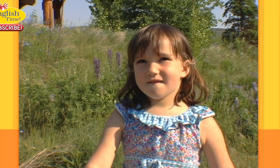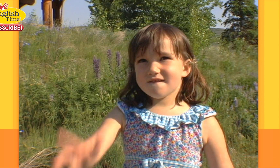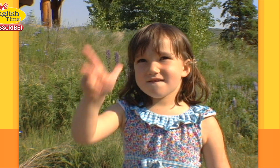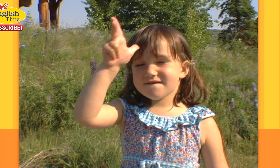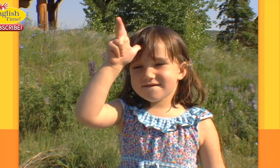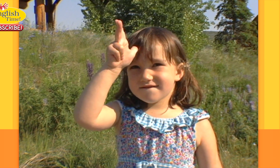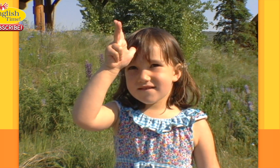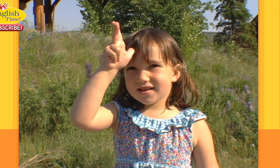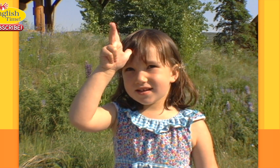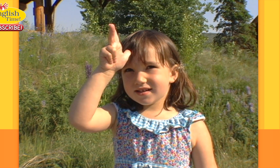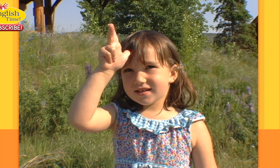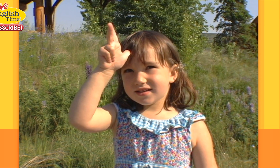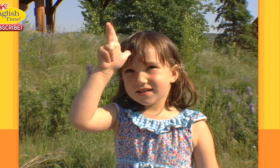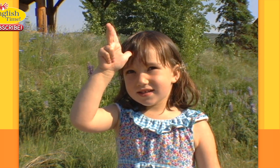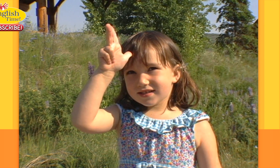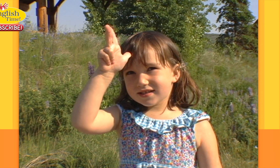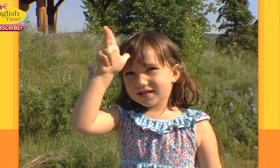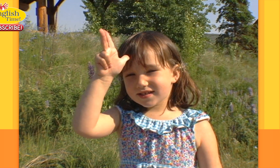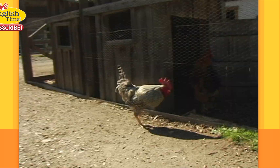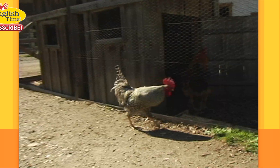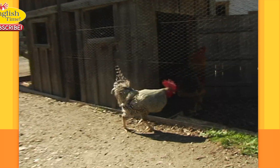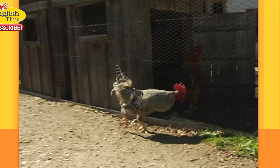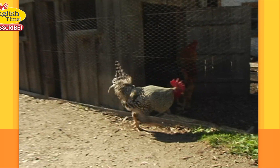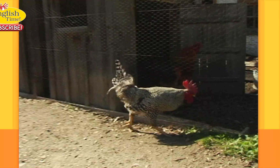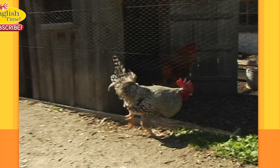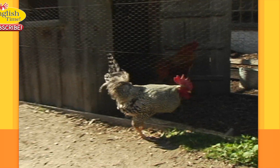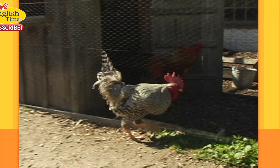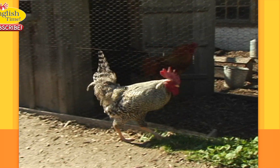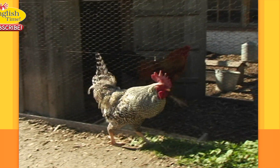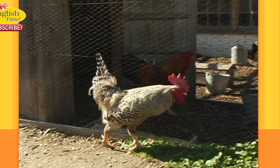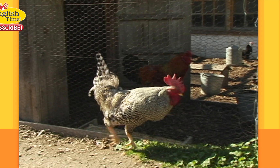Make a 3 on your forehead for Rooster.